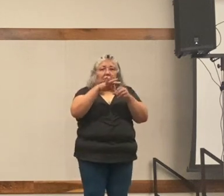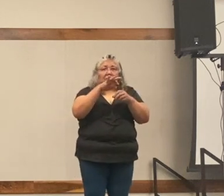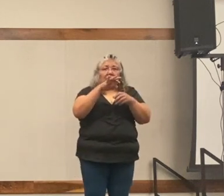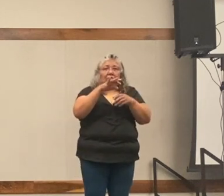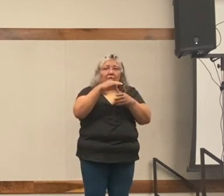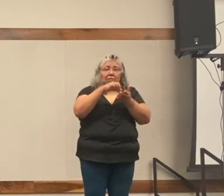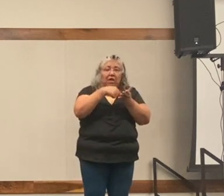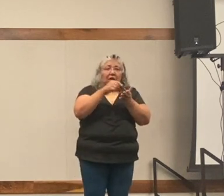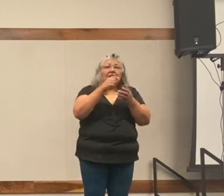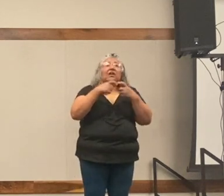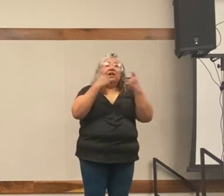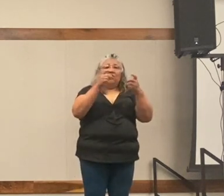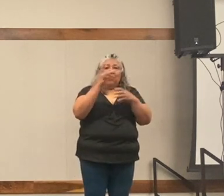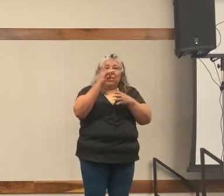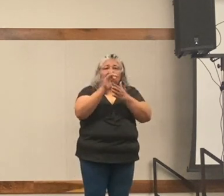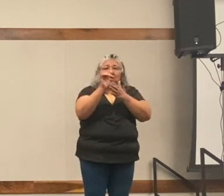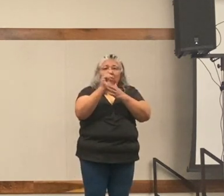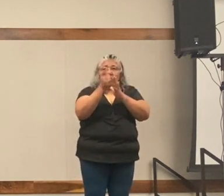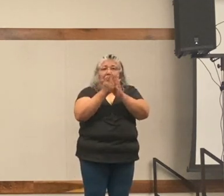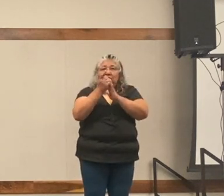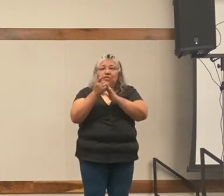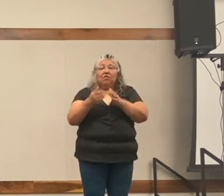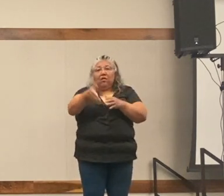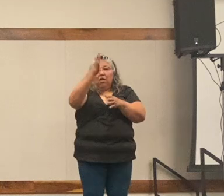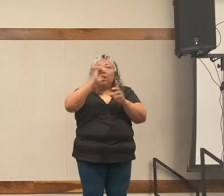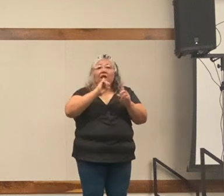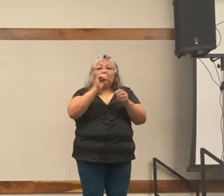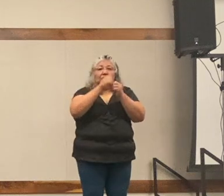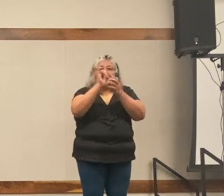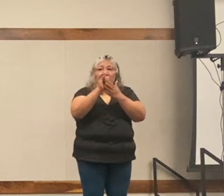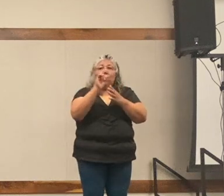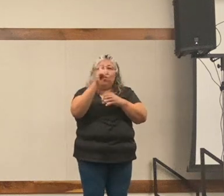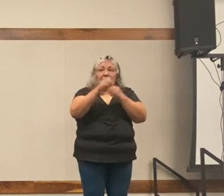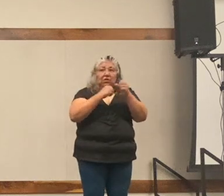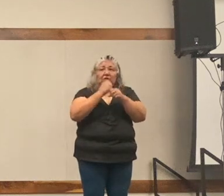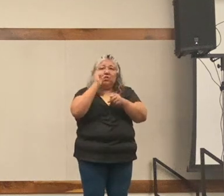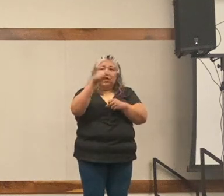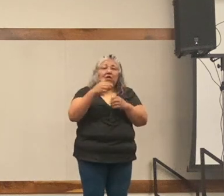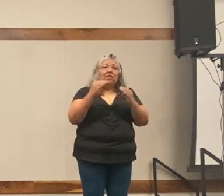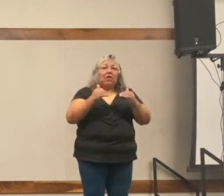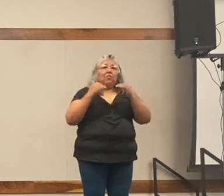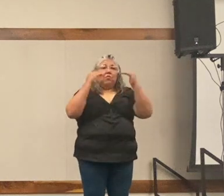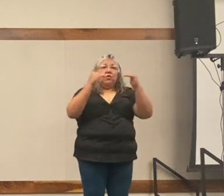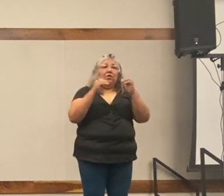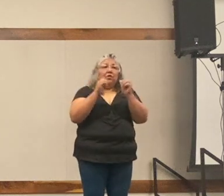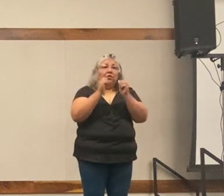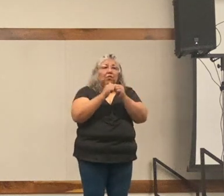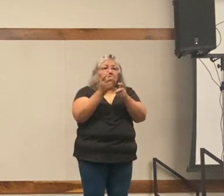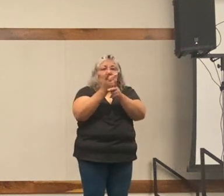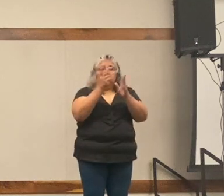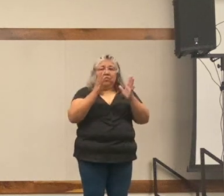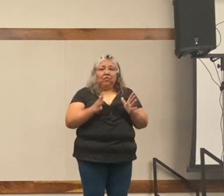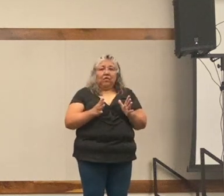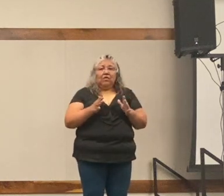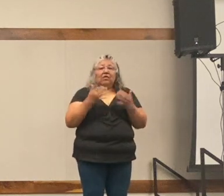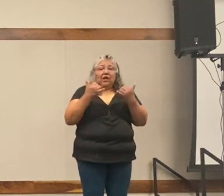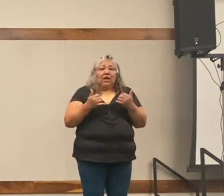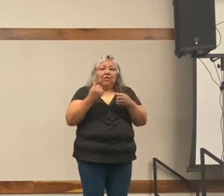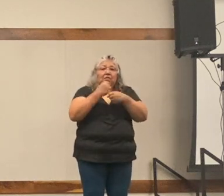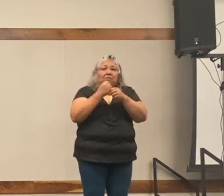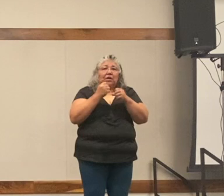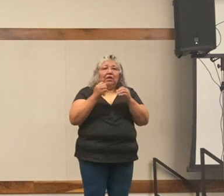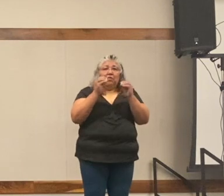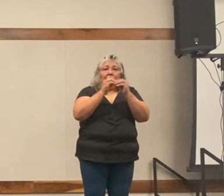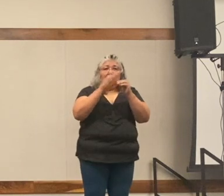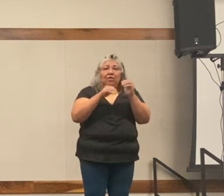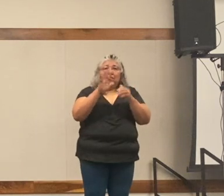him $18 an hour. Right, so God answered with that. 1 year later, they promoted him to supervisor, and now he was making